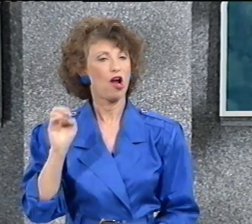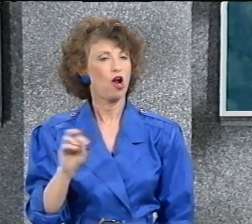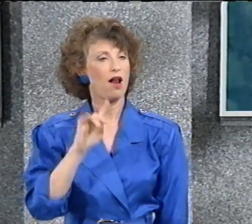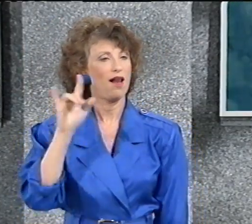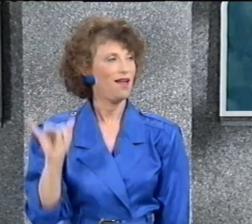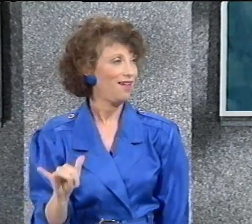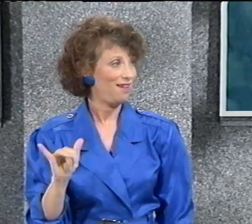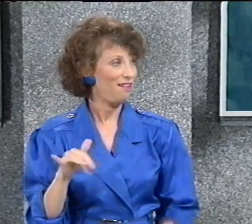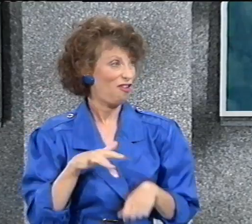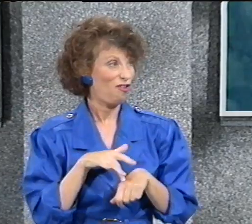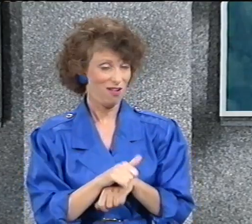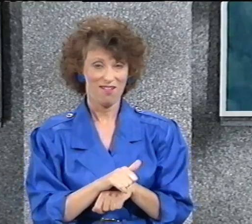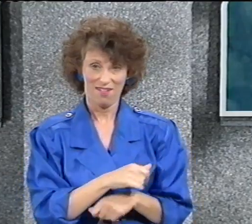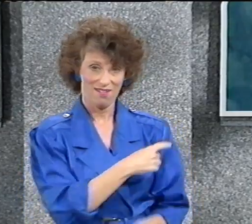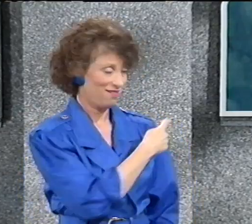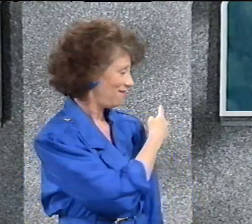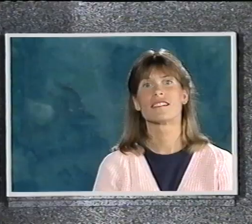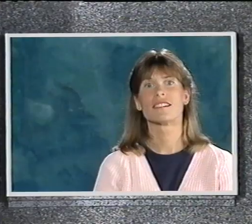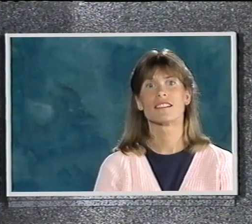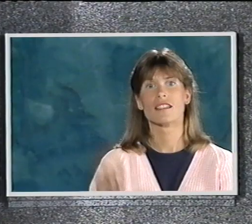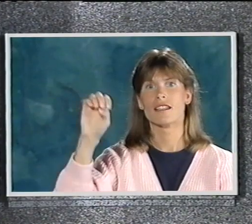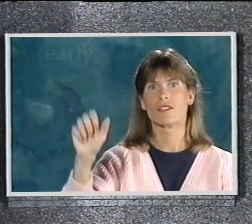Here's another one with a specific movement.